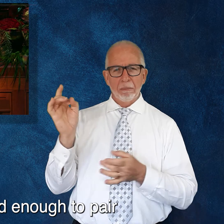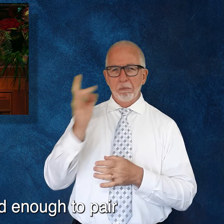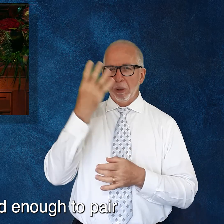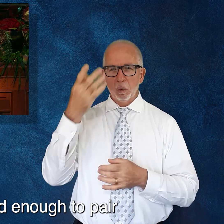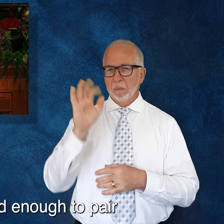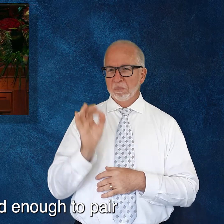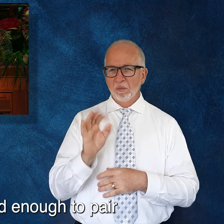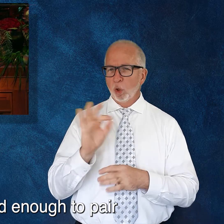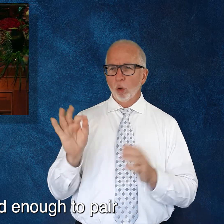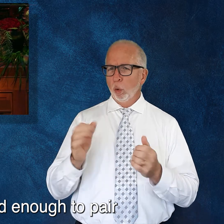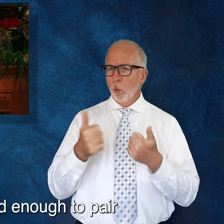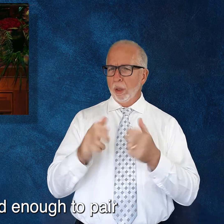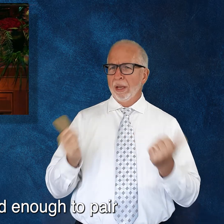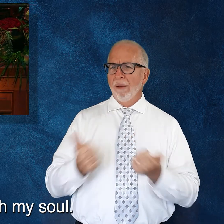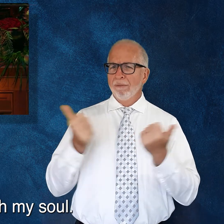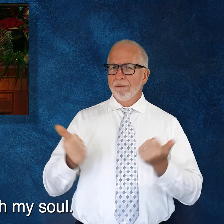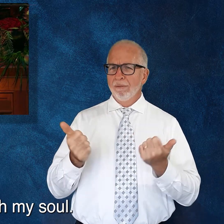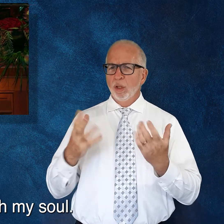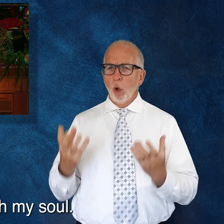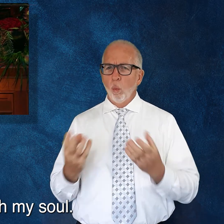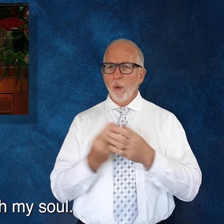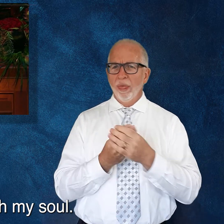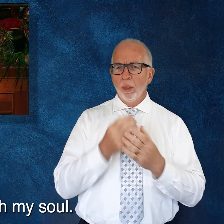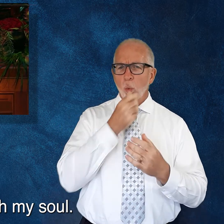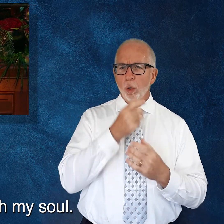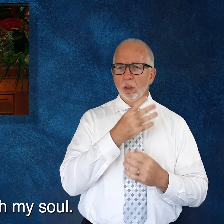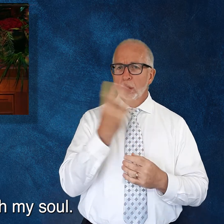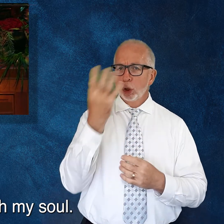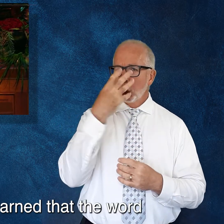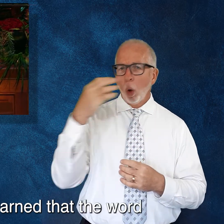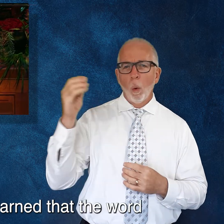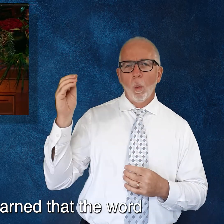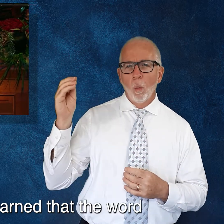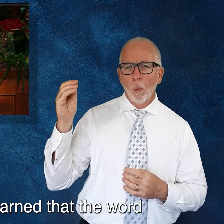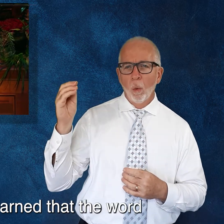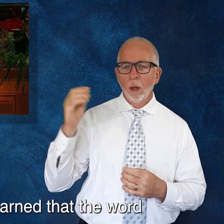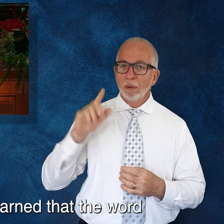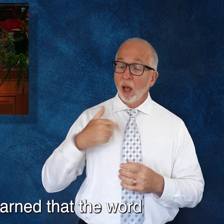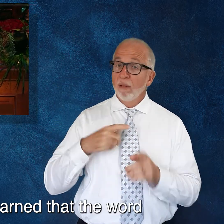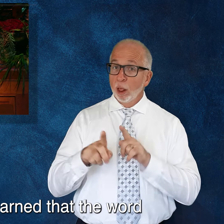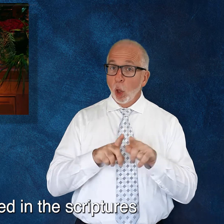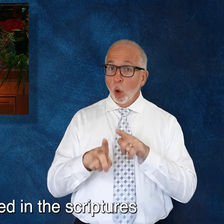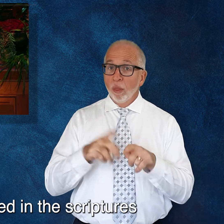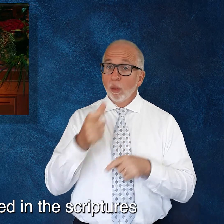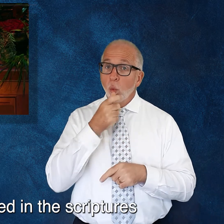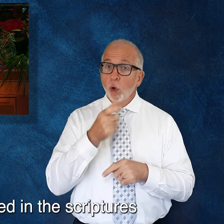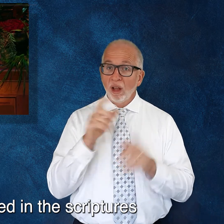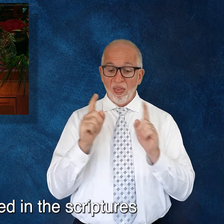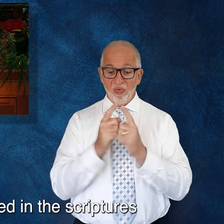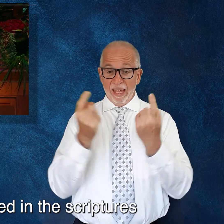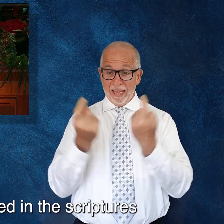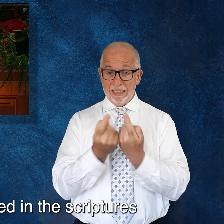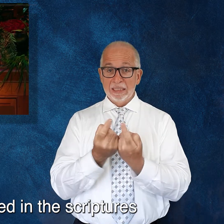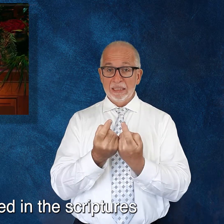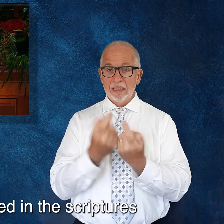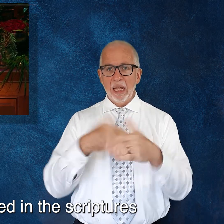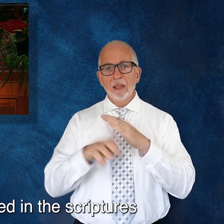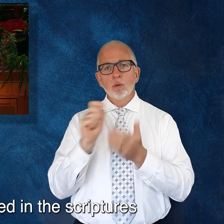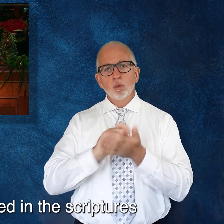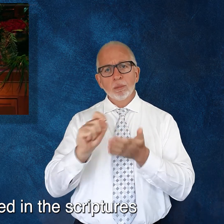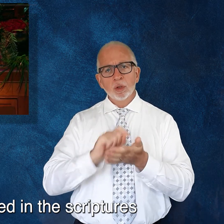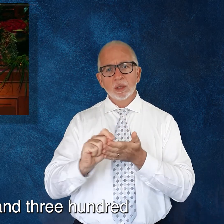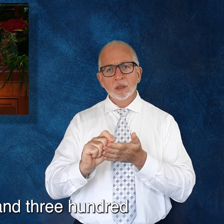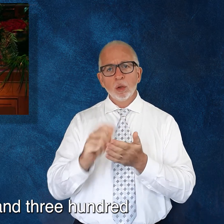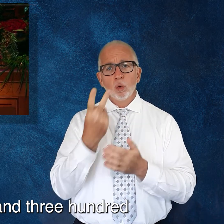Not grand enough to pair with my soul. Yet I have learned that the word things is used in the